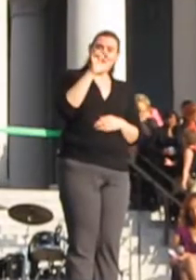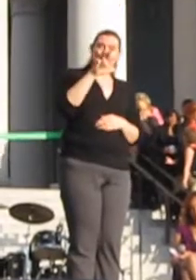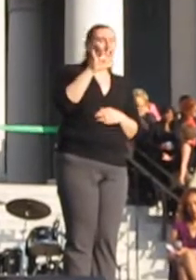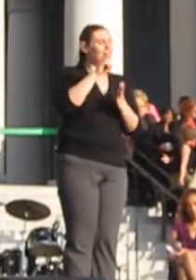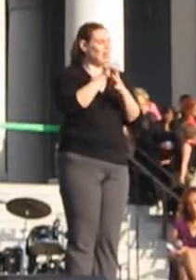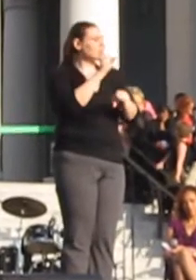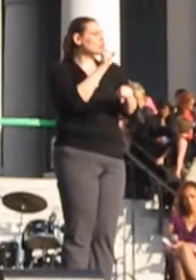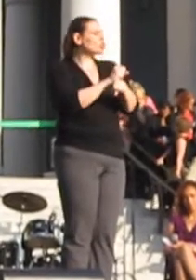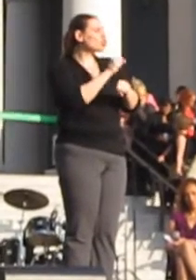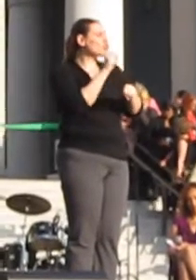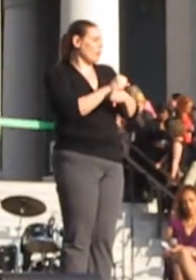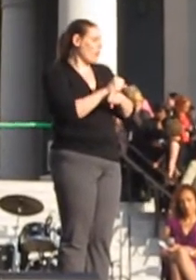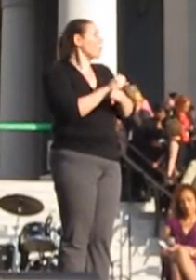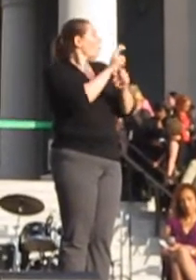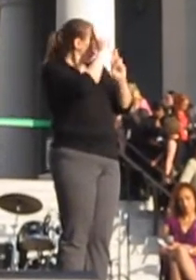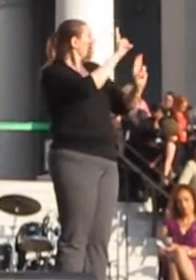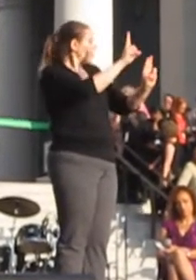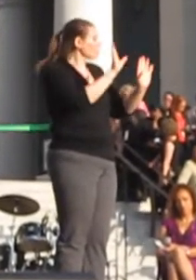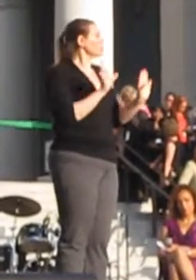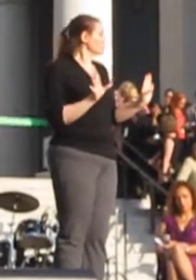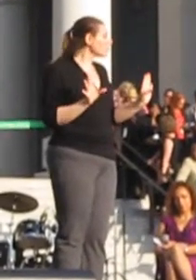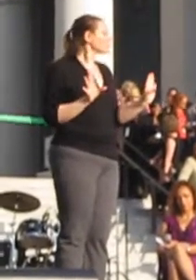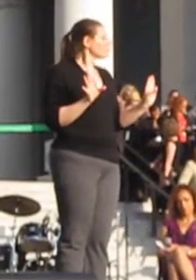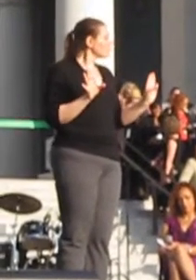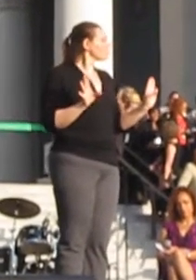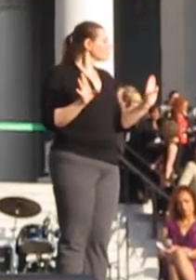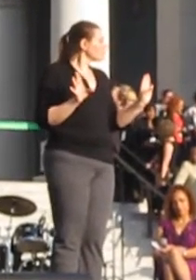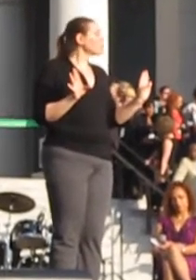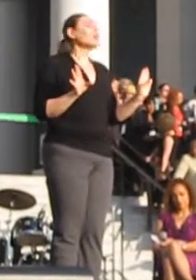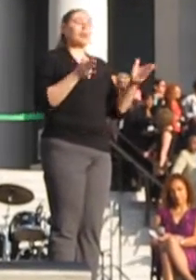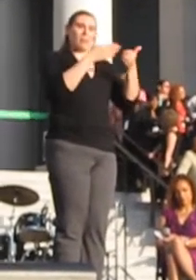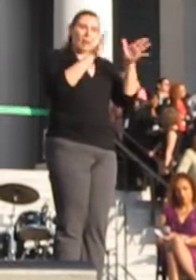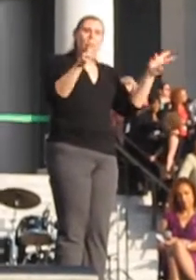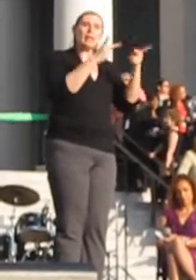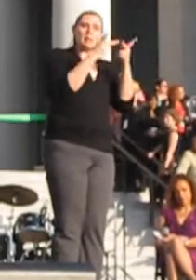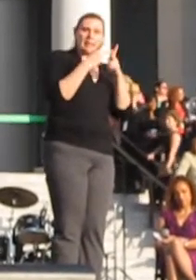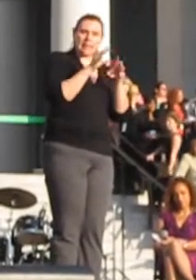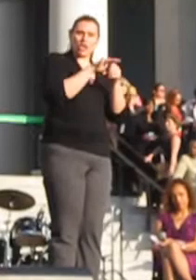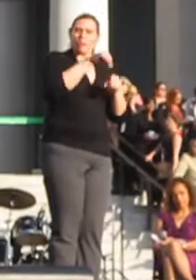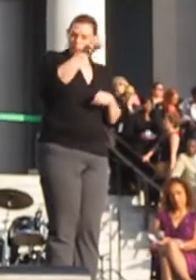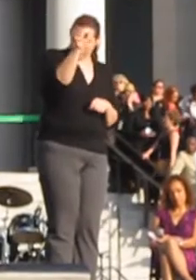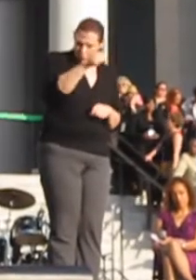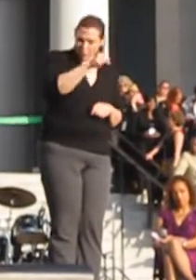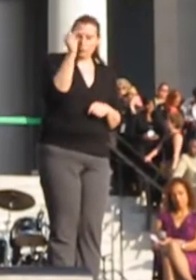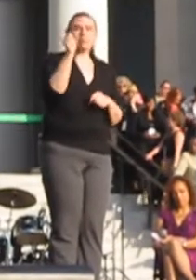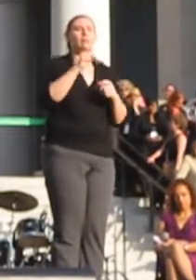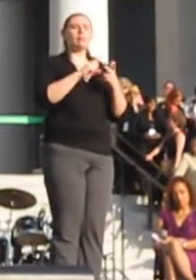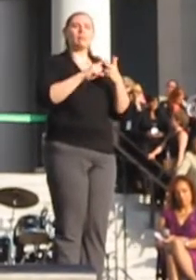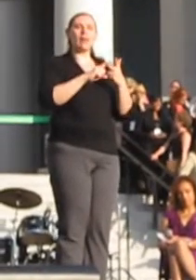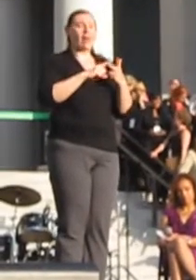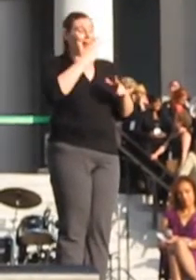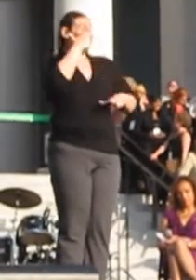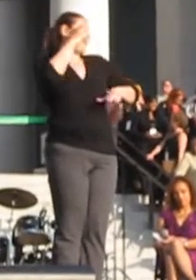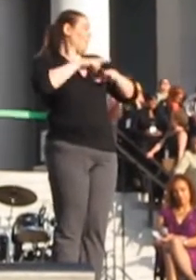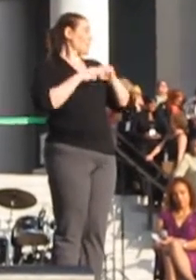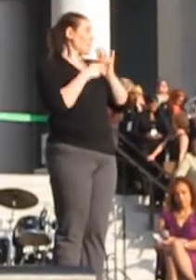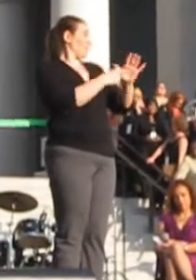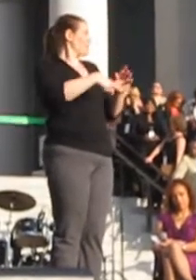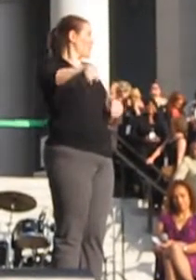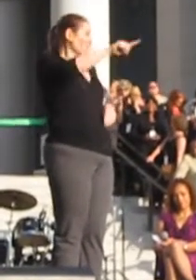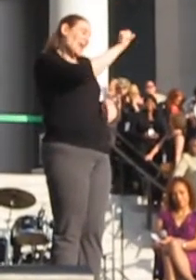job. Yes, it's an honor. Yes, it's a public position. Yes, it's a real hoot to represent